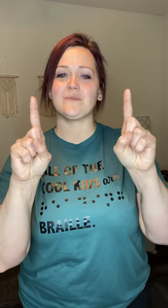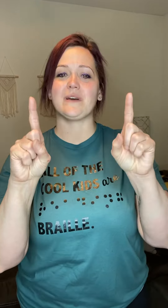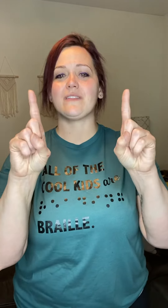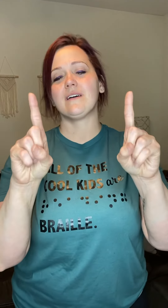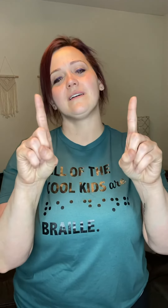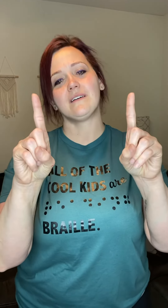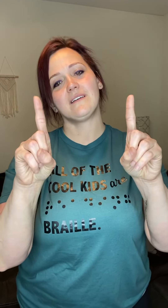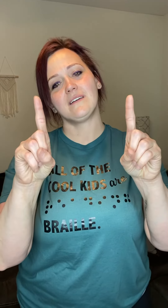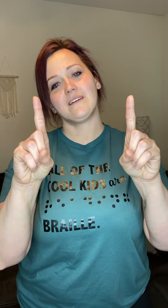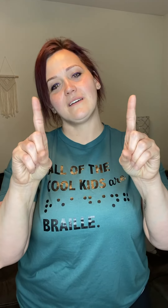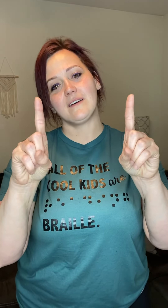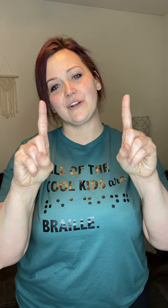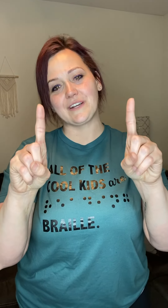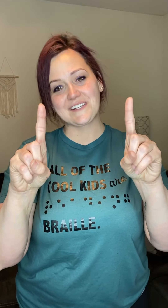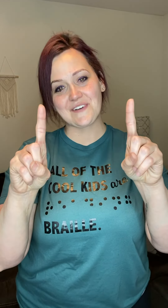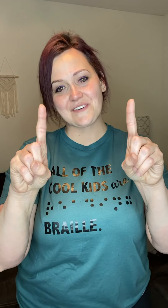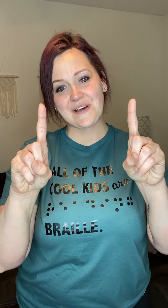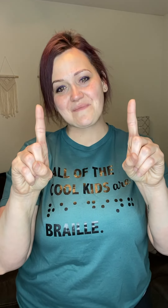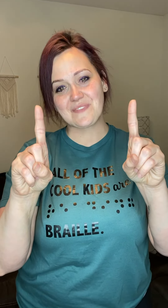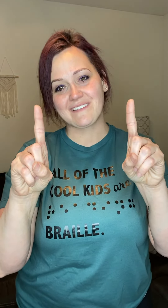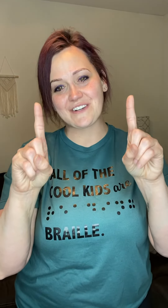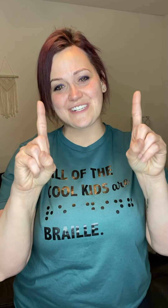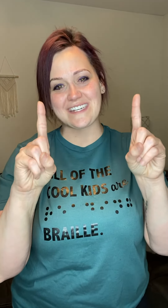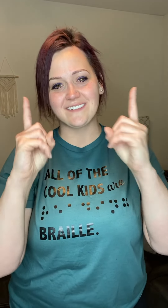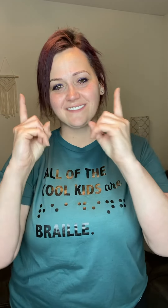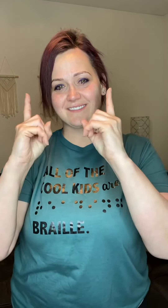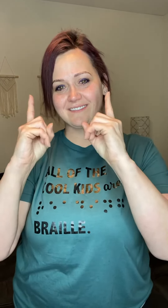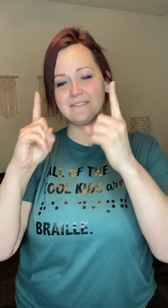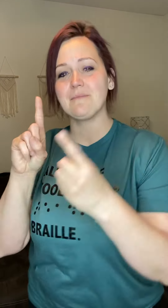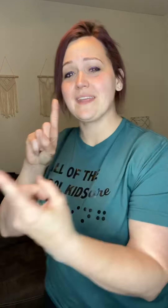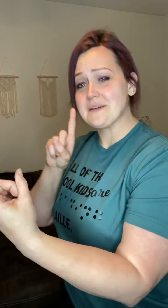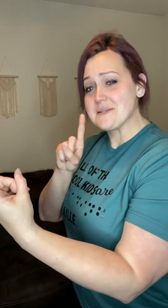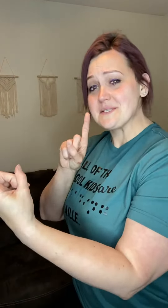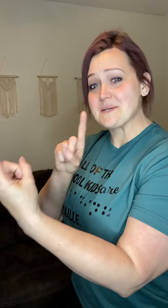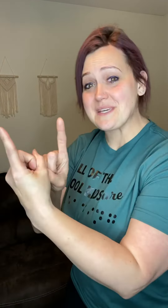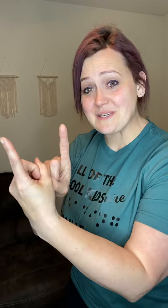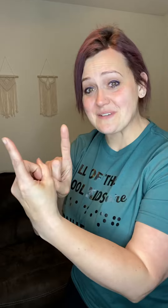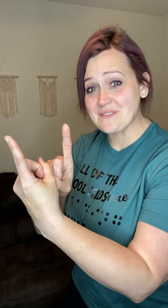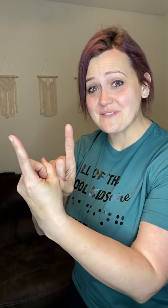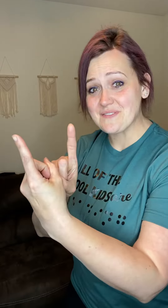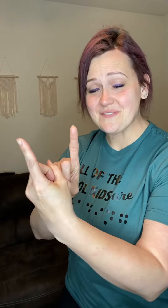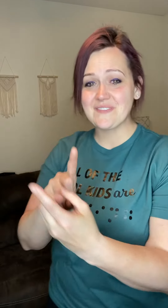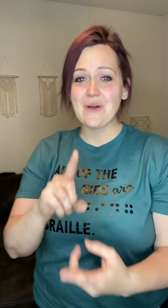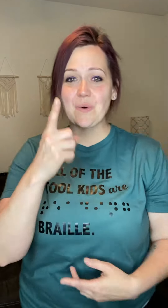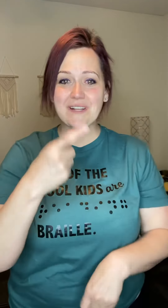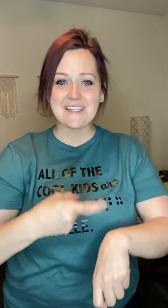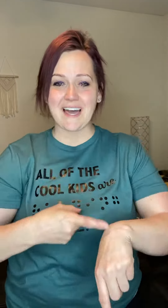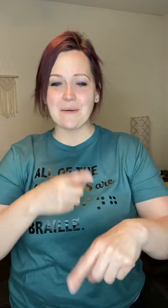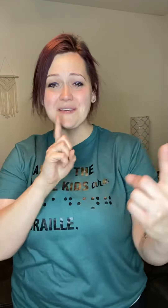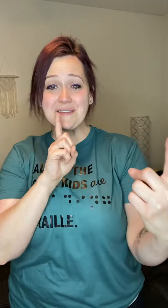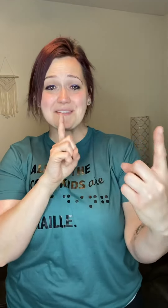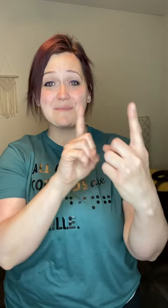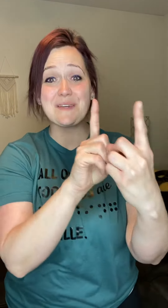with your index fingers up, the letter D. To meet you. One time. To meet